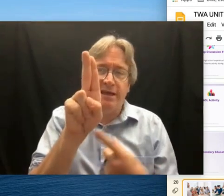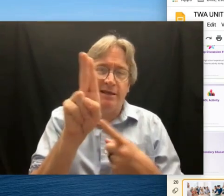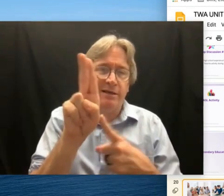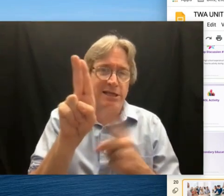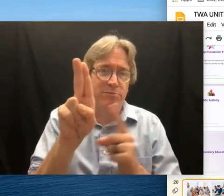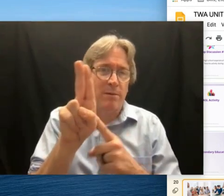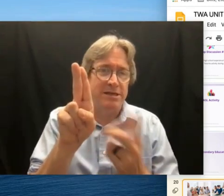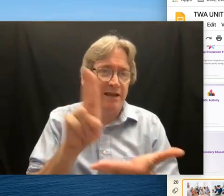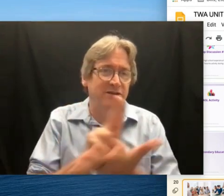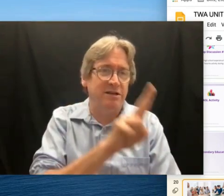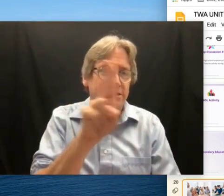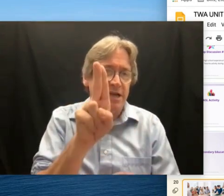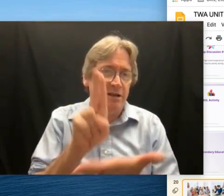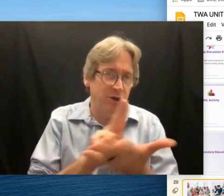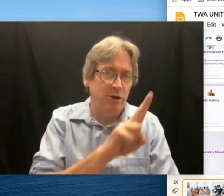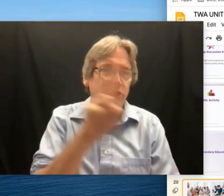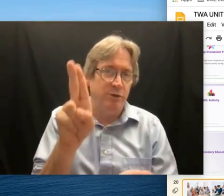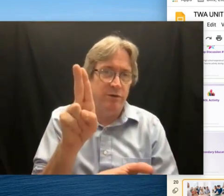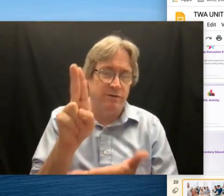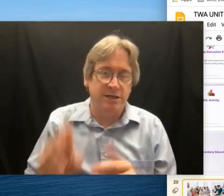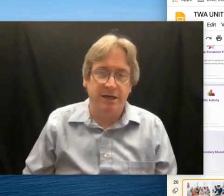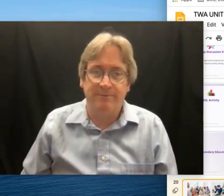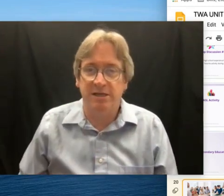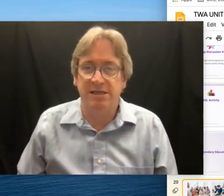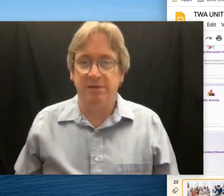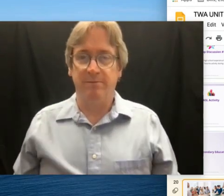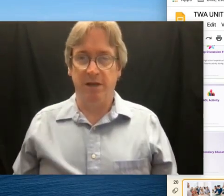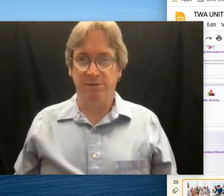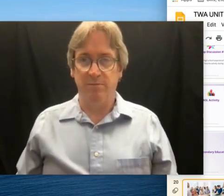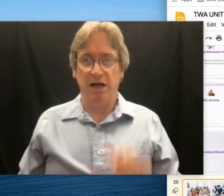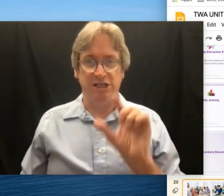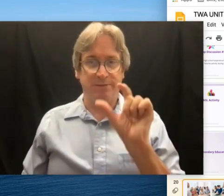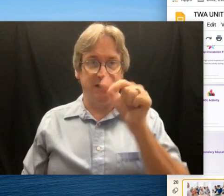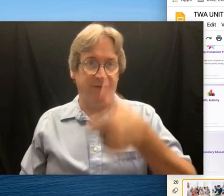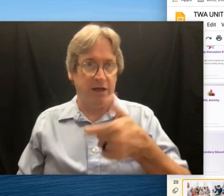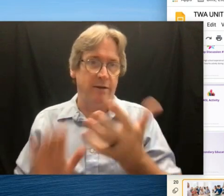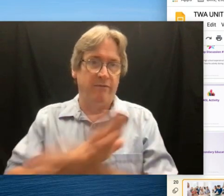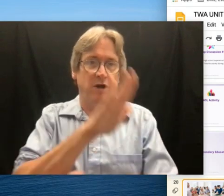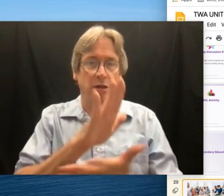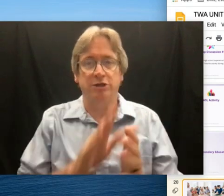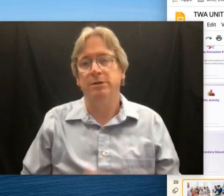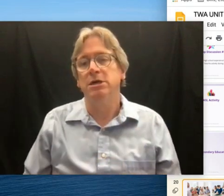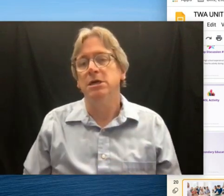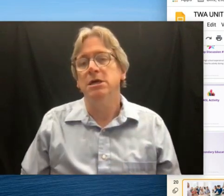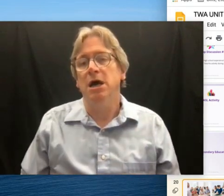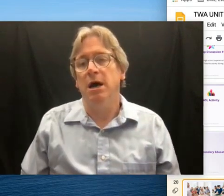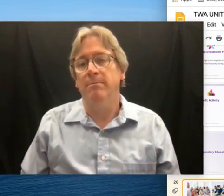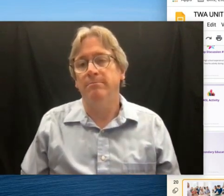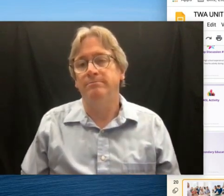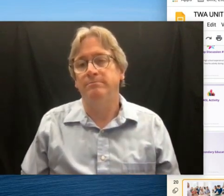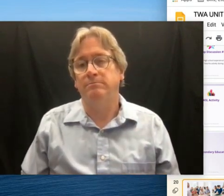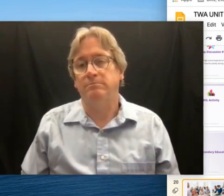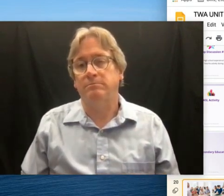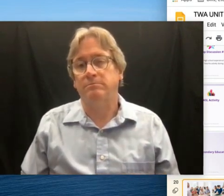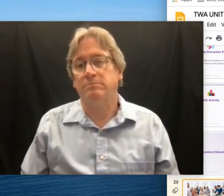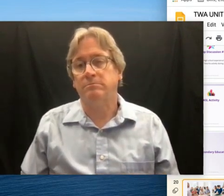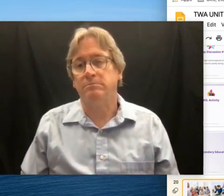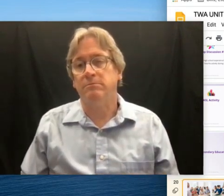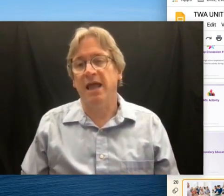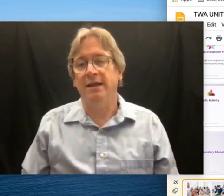I think it's probably safe to say you can do university because it's a specific kind of college. And